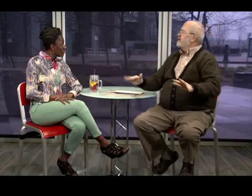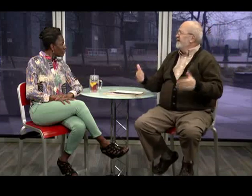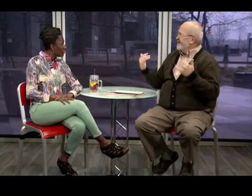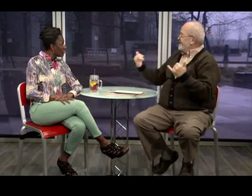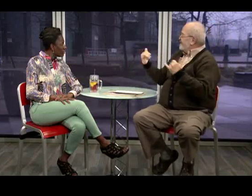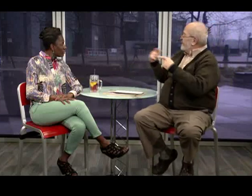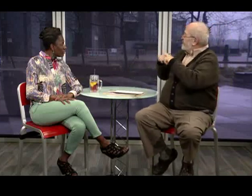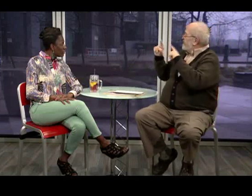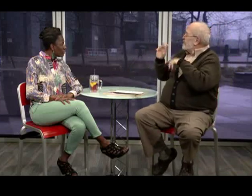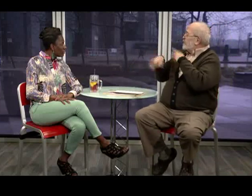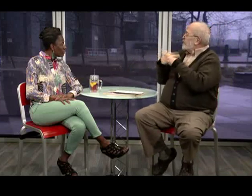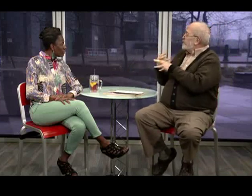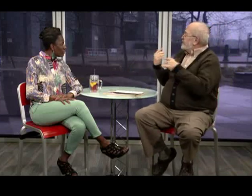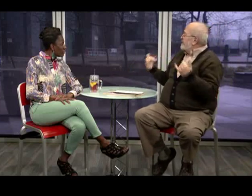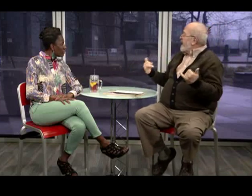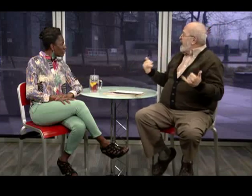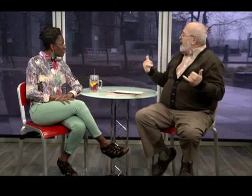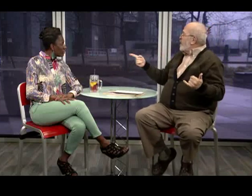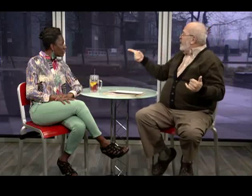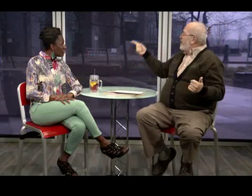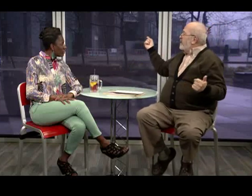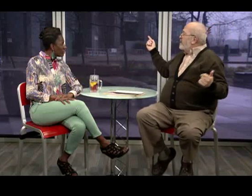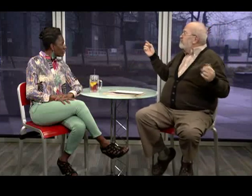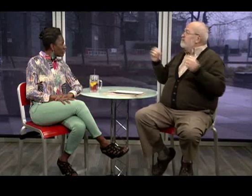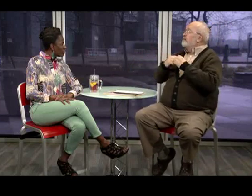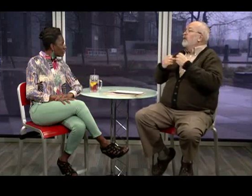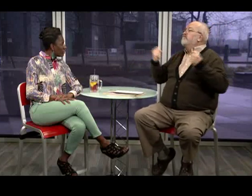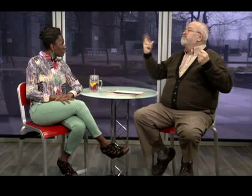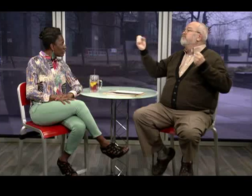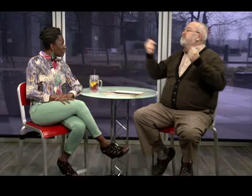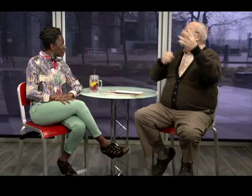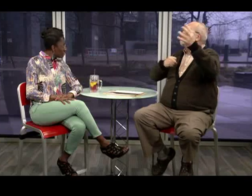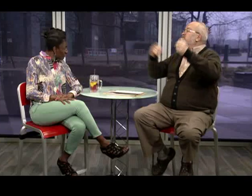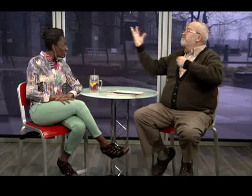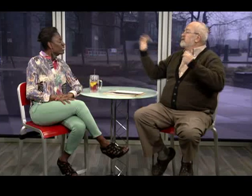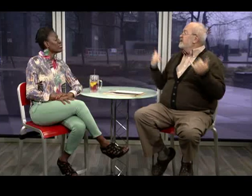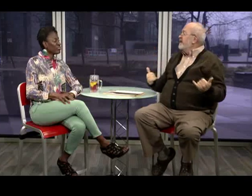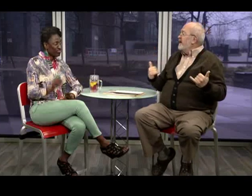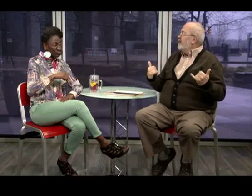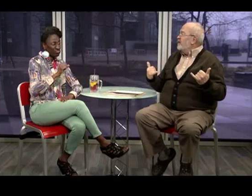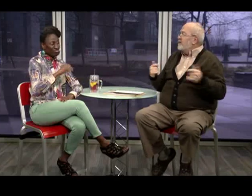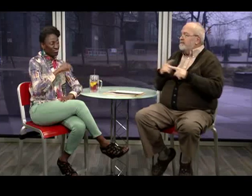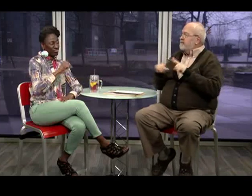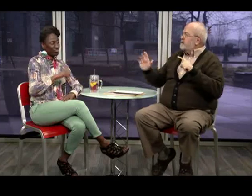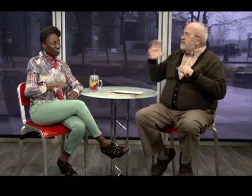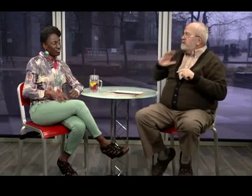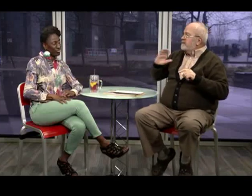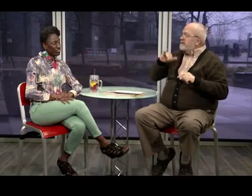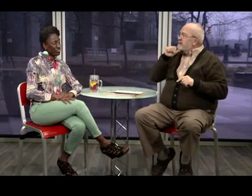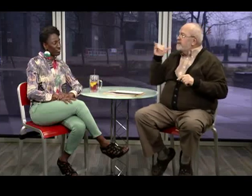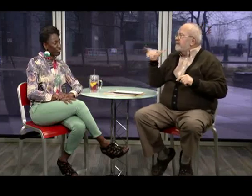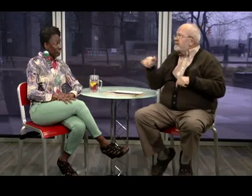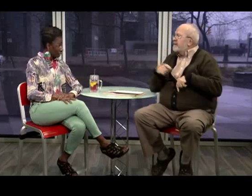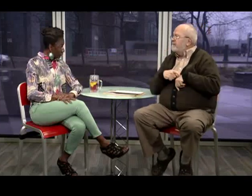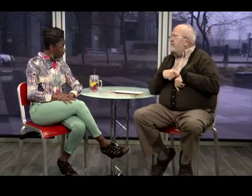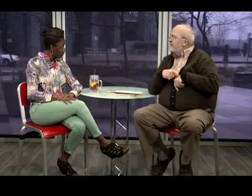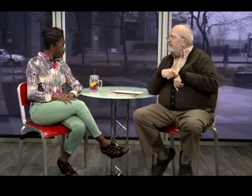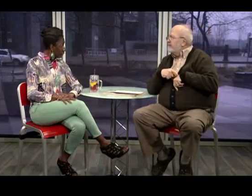complex system of oppression. However, these days, this is a different world. We can now sign openly without feeling that type